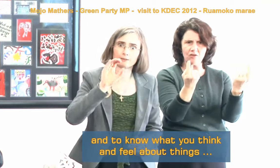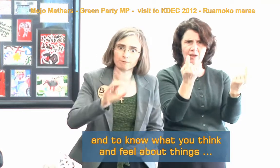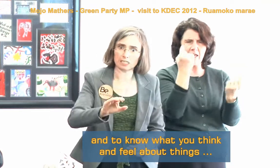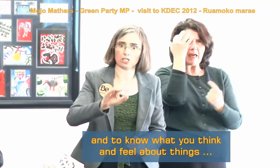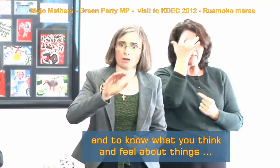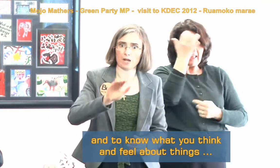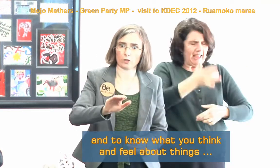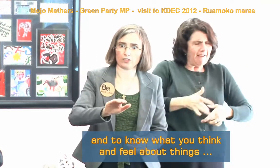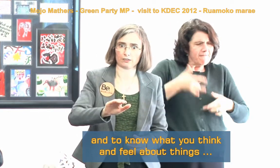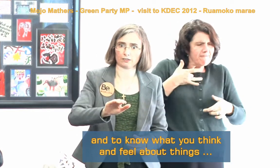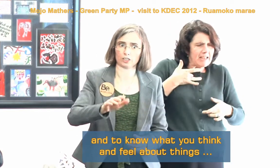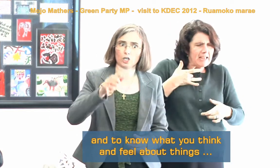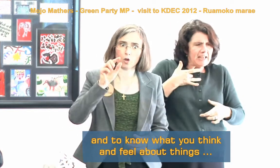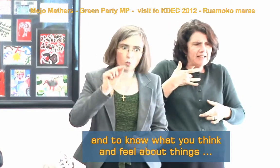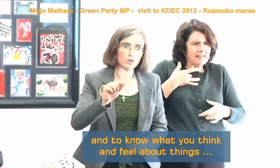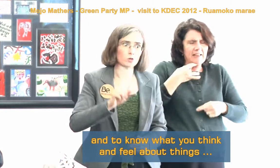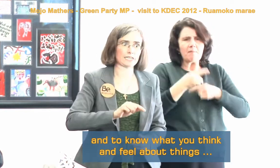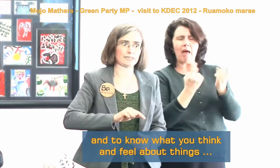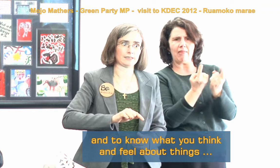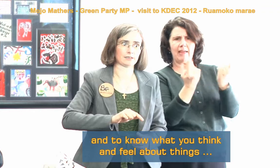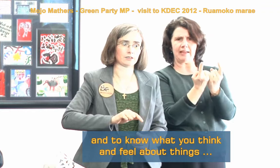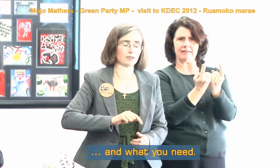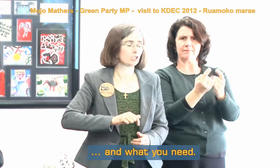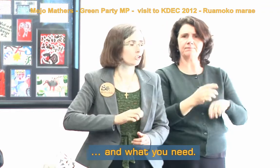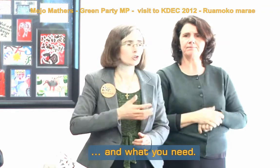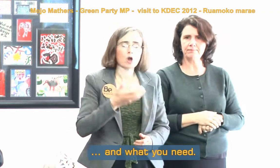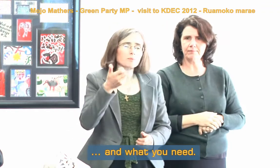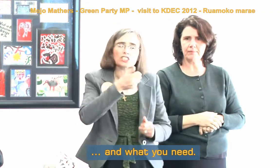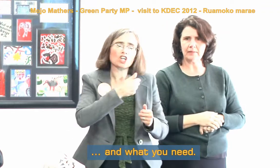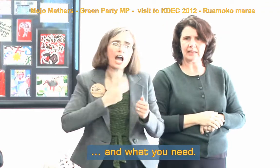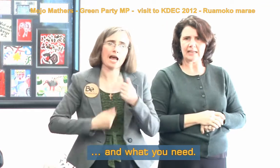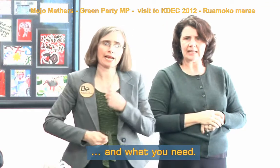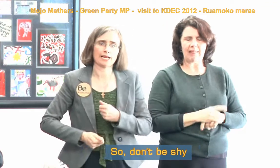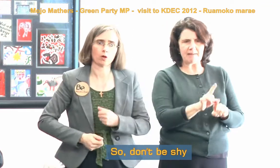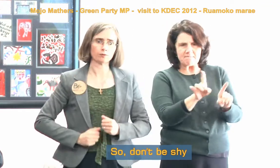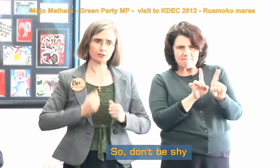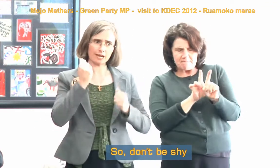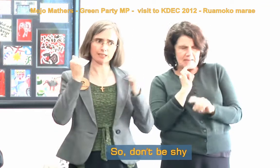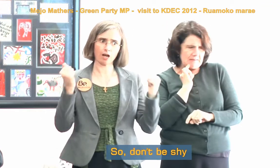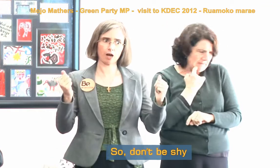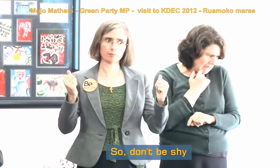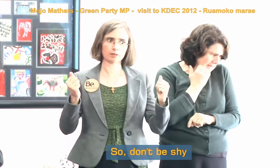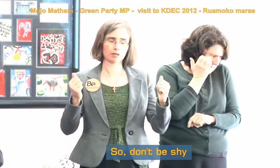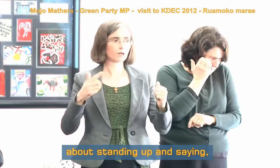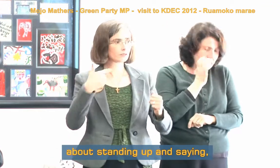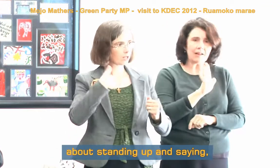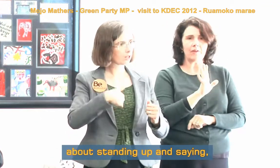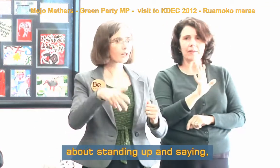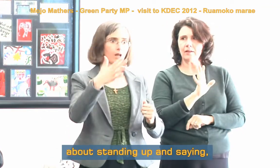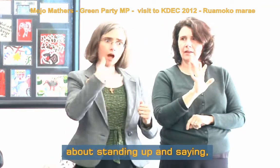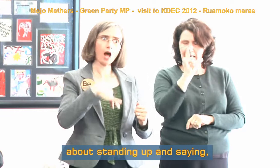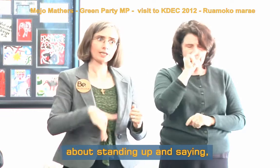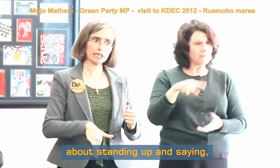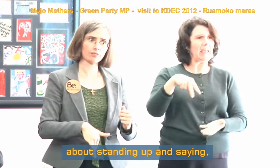and feel about things, and what you mean. So don't be sad of standing up and